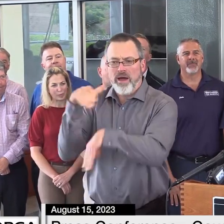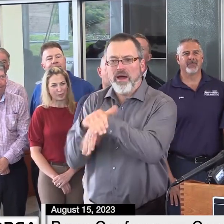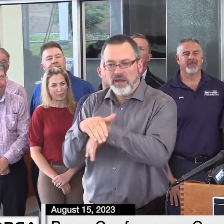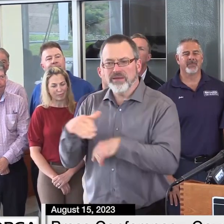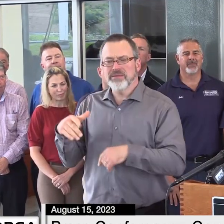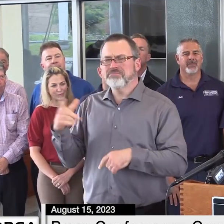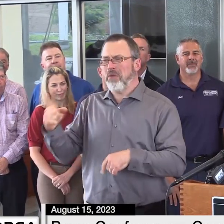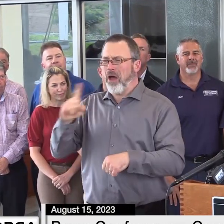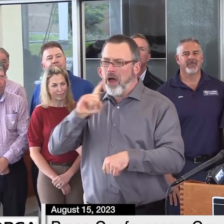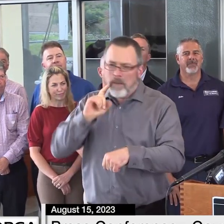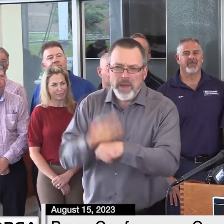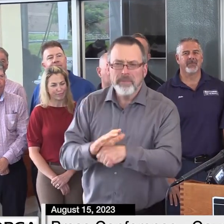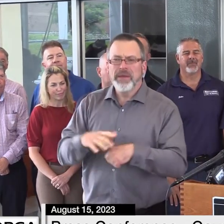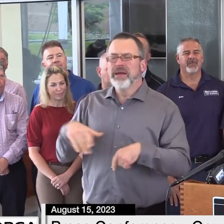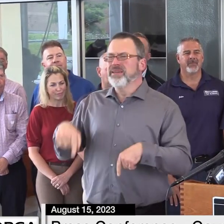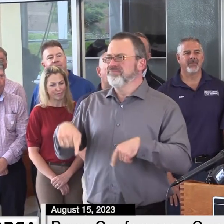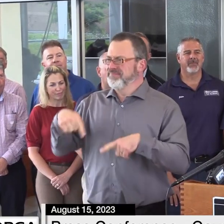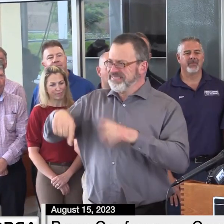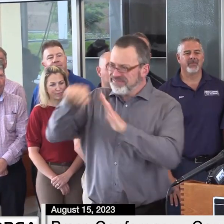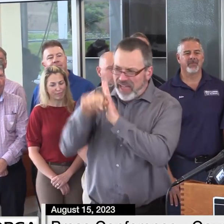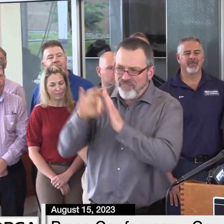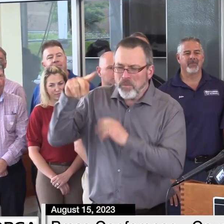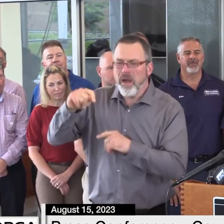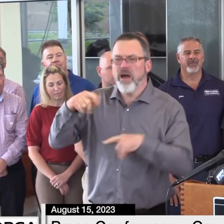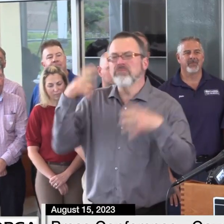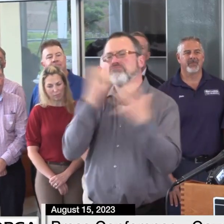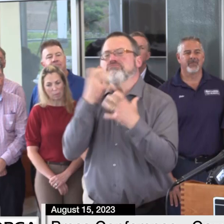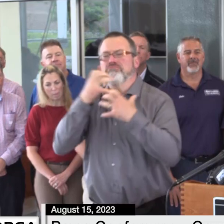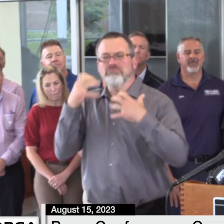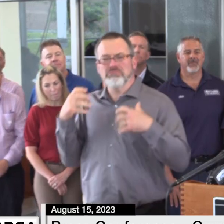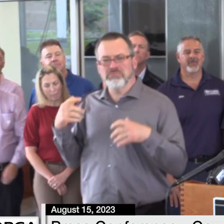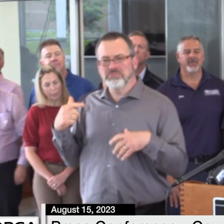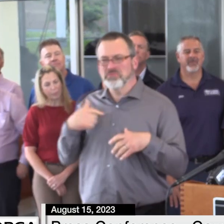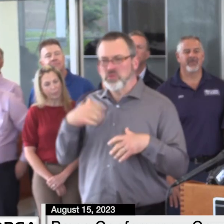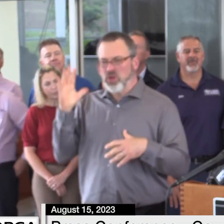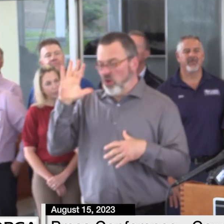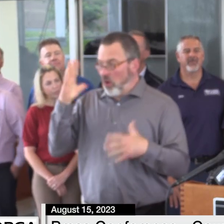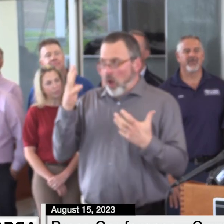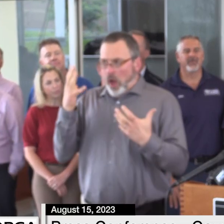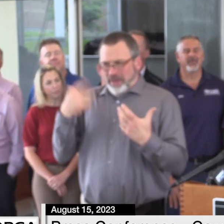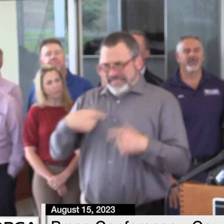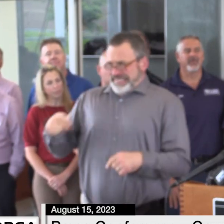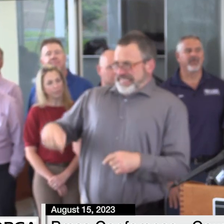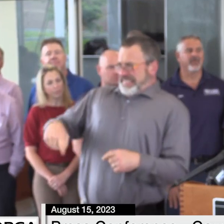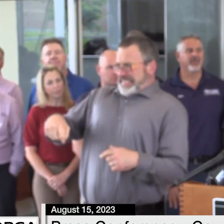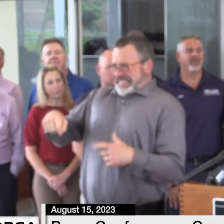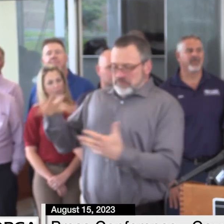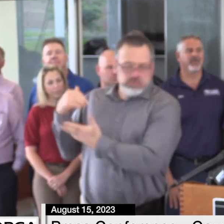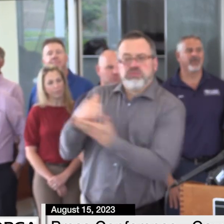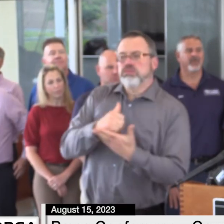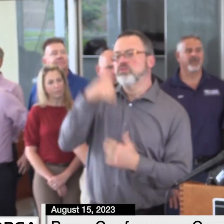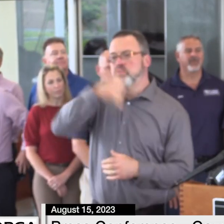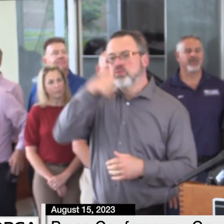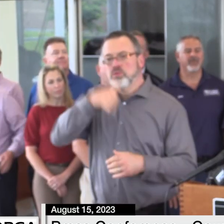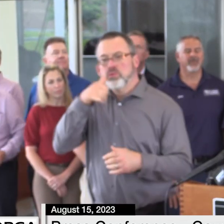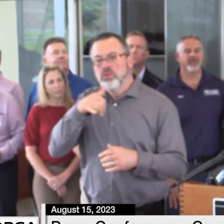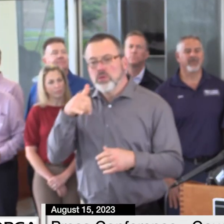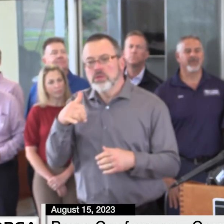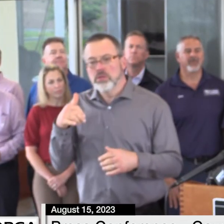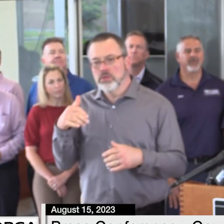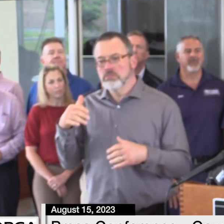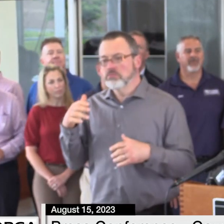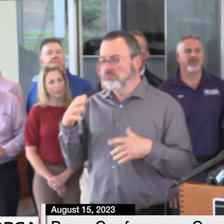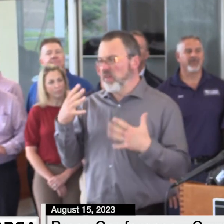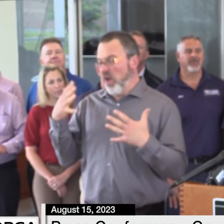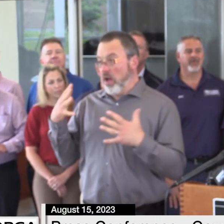state and willingness to step up to help in our time of need. This incredibly generous contribution